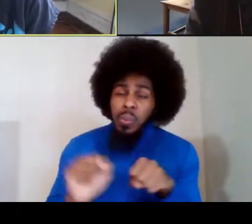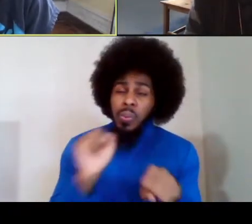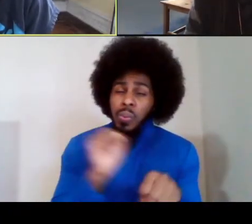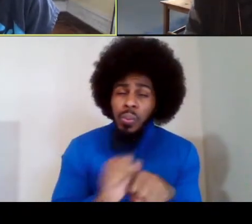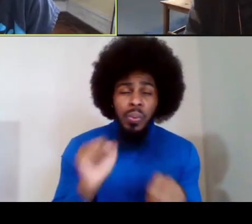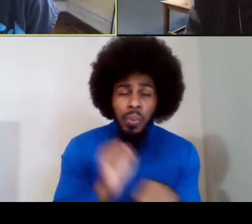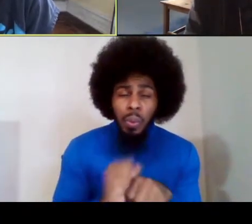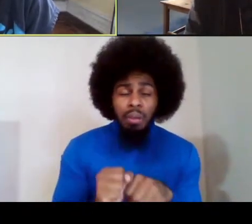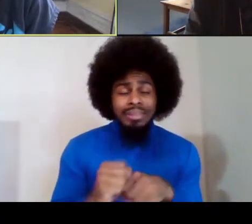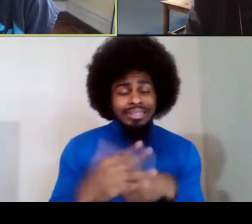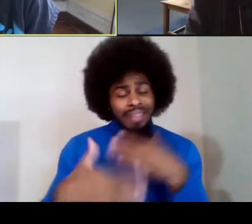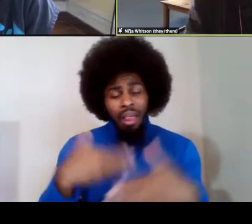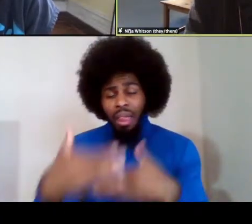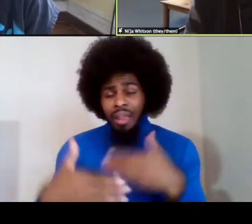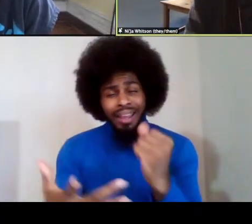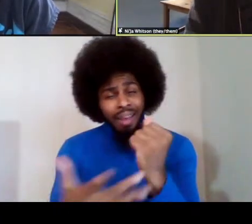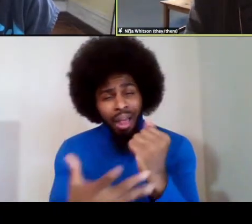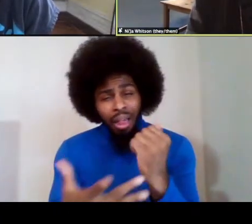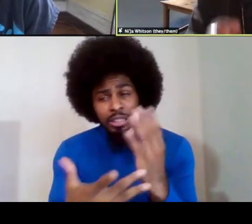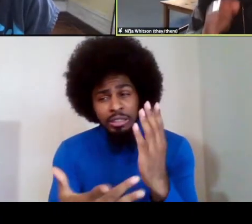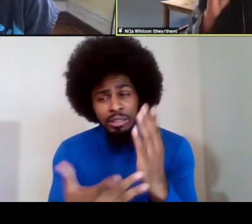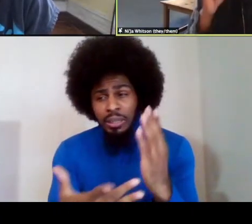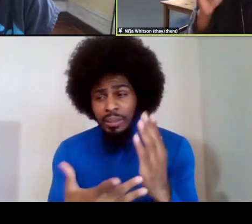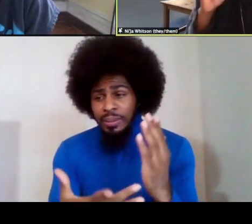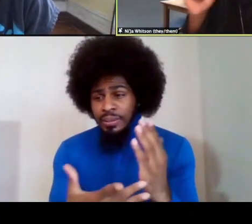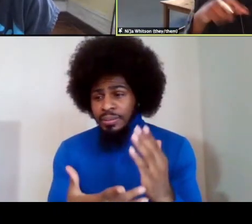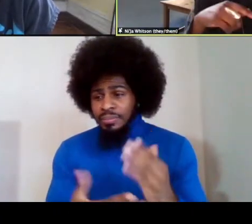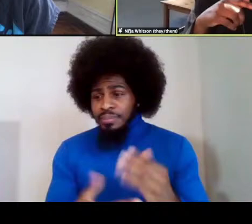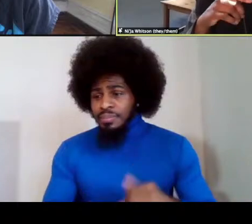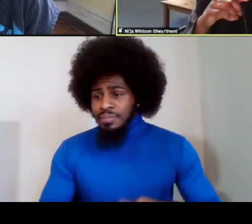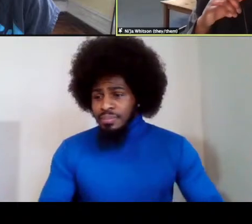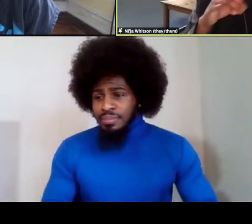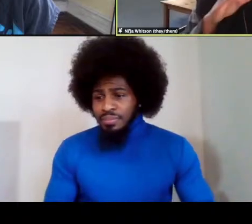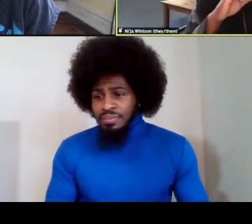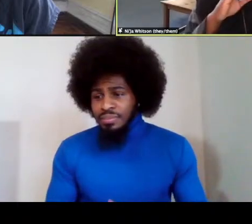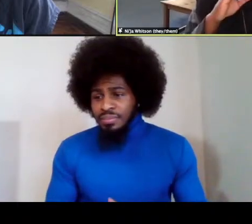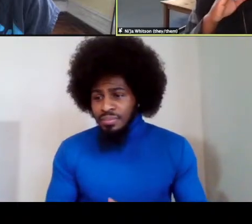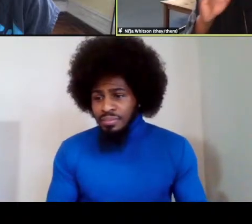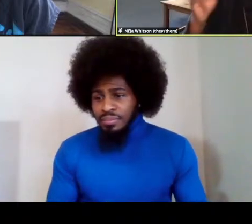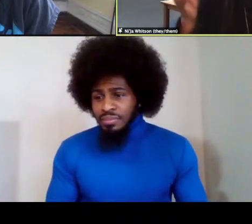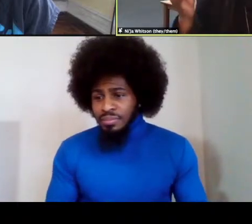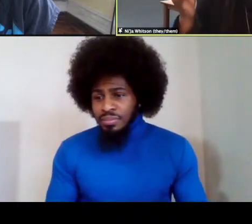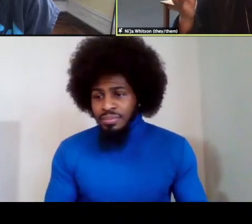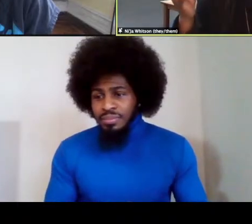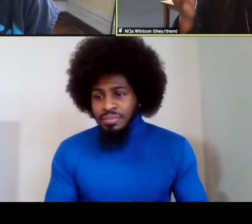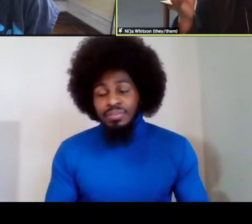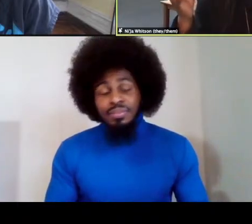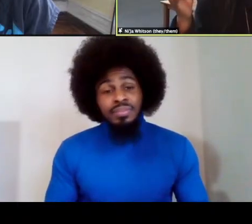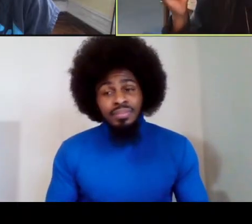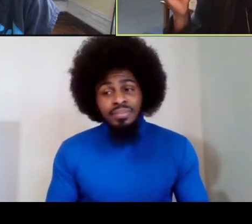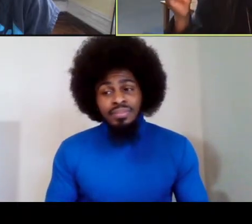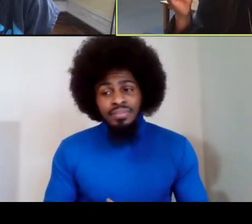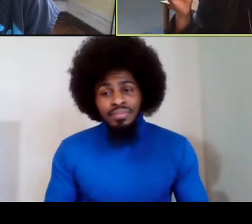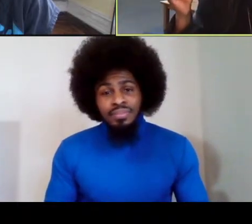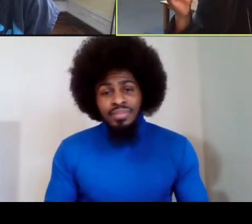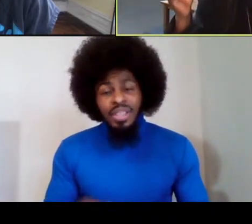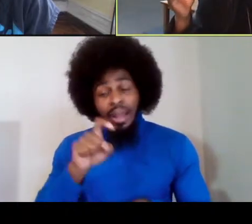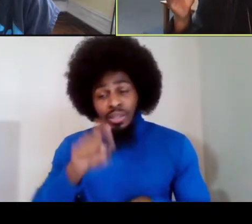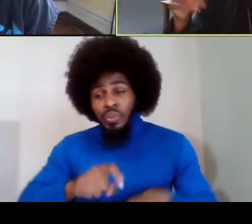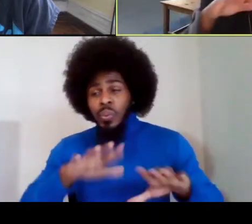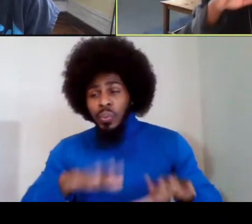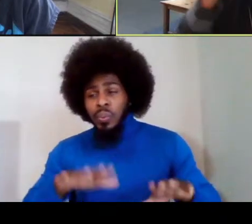right? Yeah, I've been a lot recently around that we have to be careful of any kind